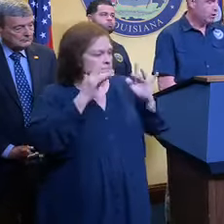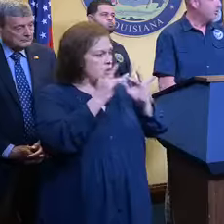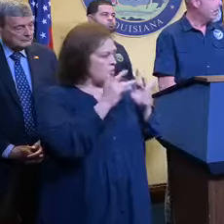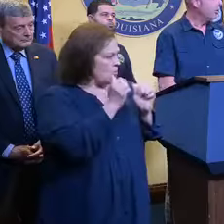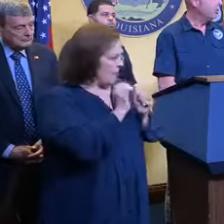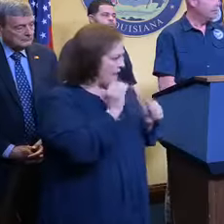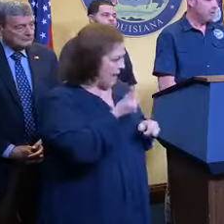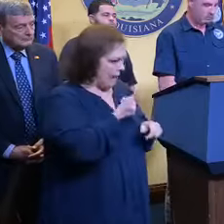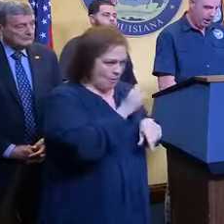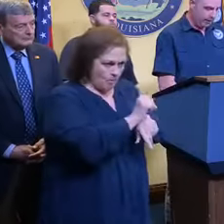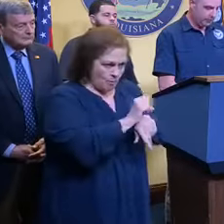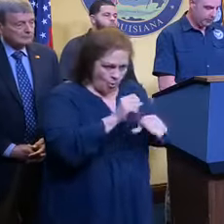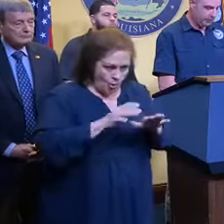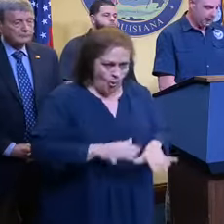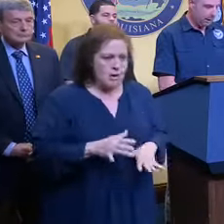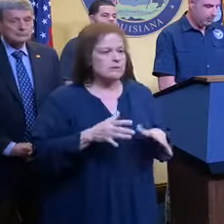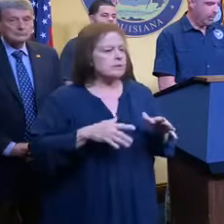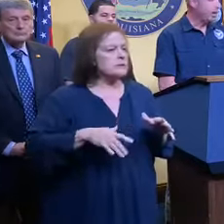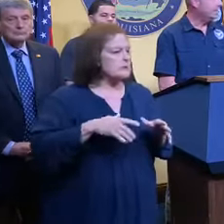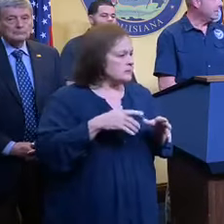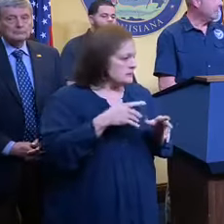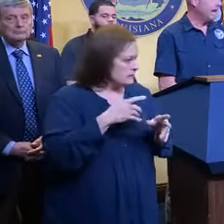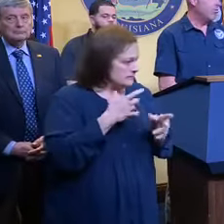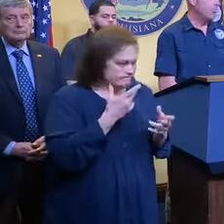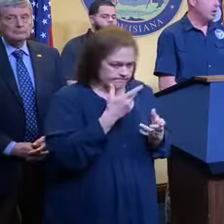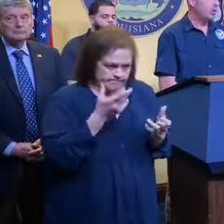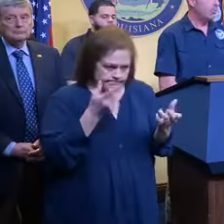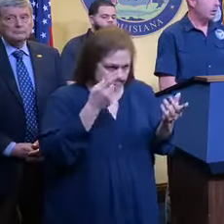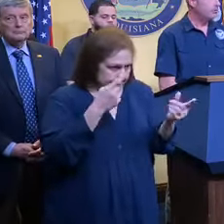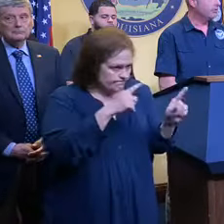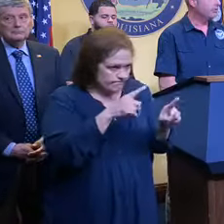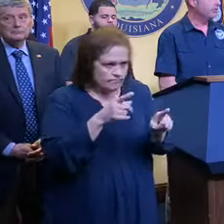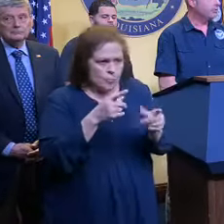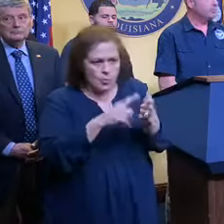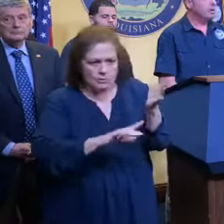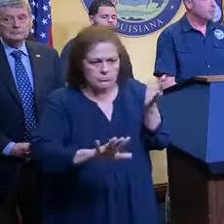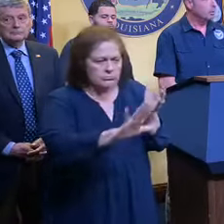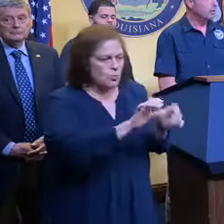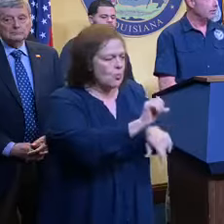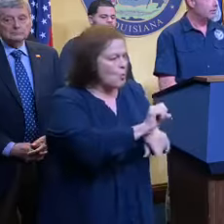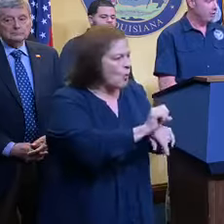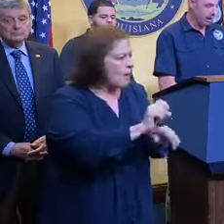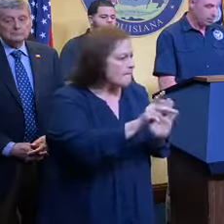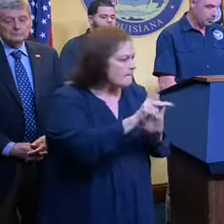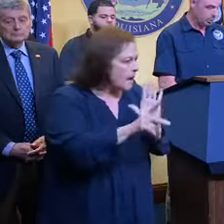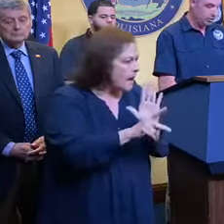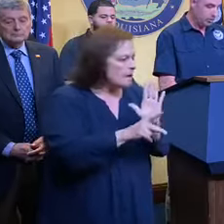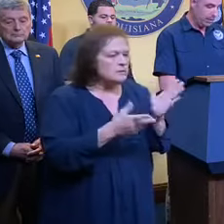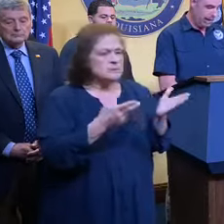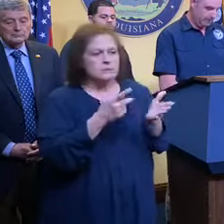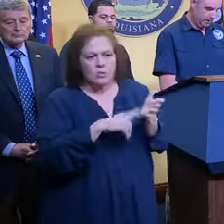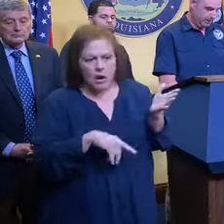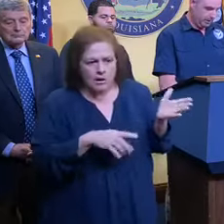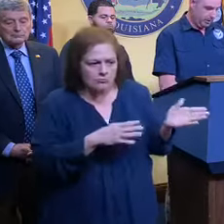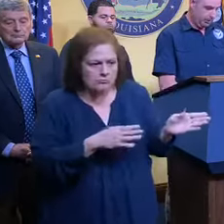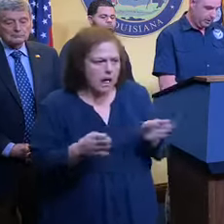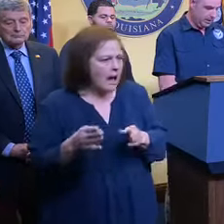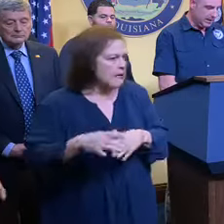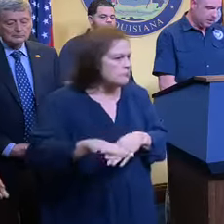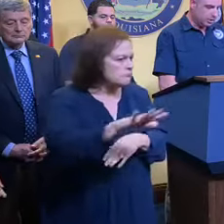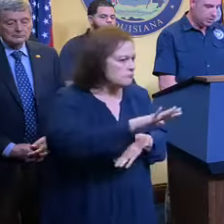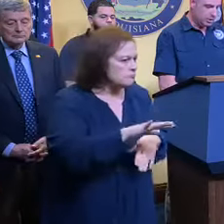to encourage healthy practices and are preparing leave and remote work policies for those employees that are eligible to do that.